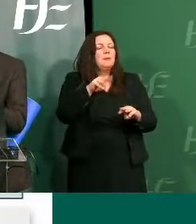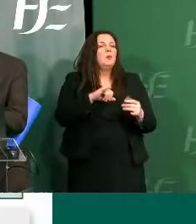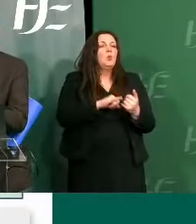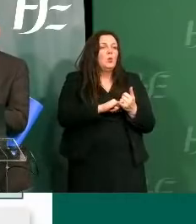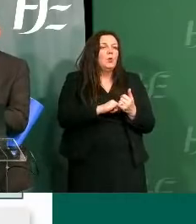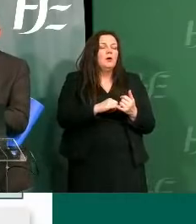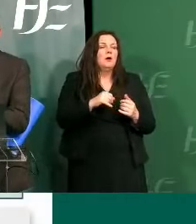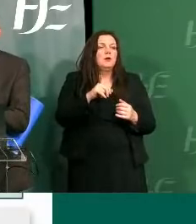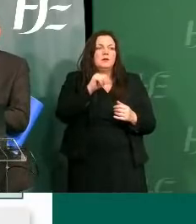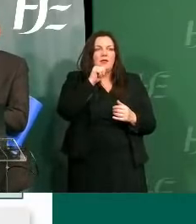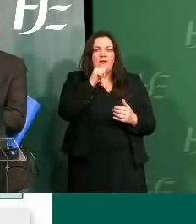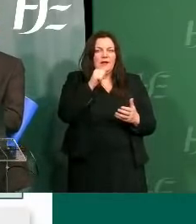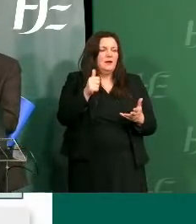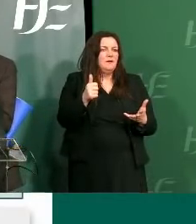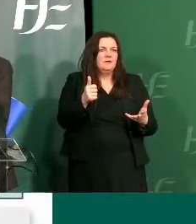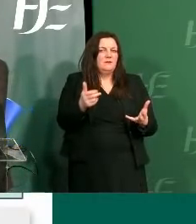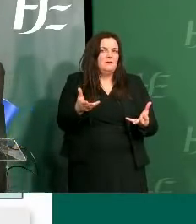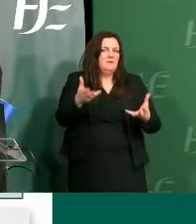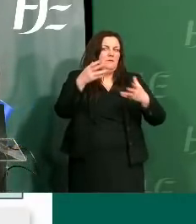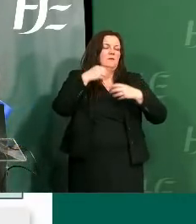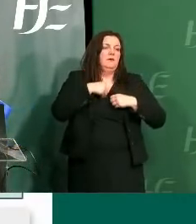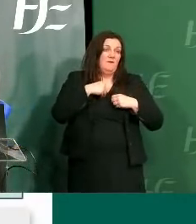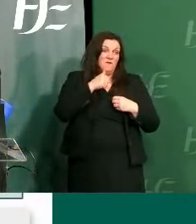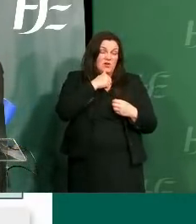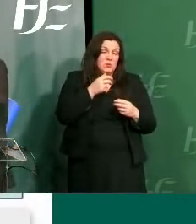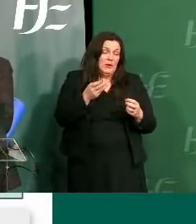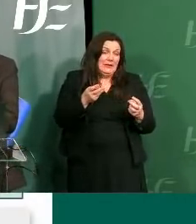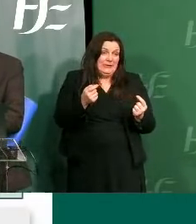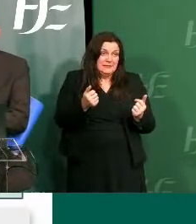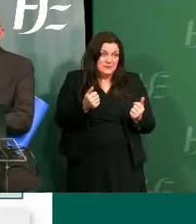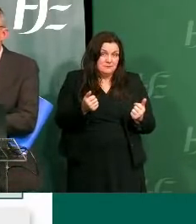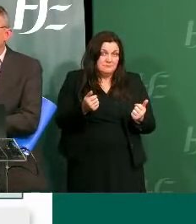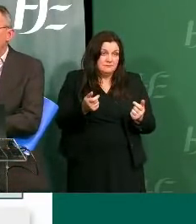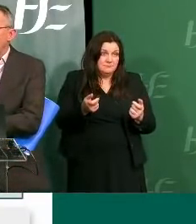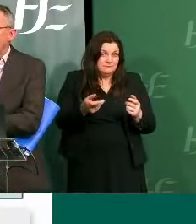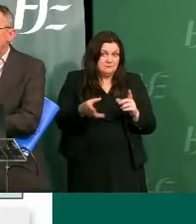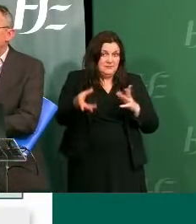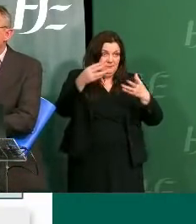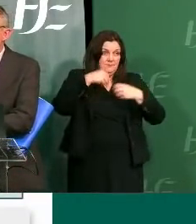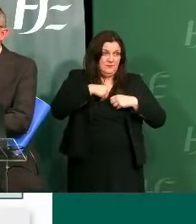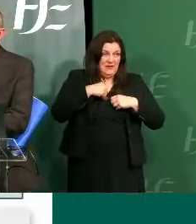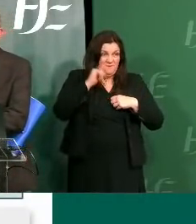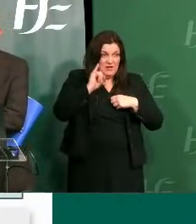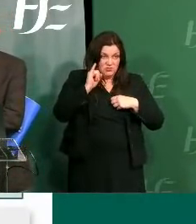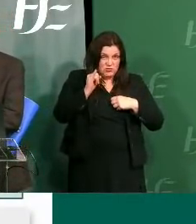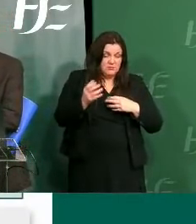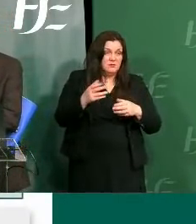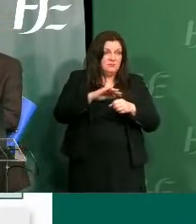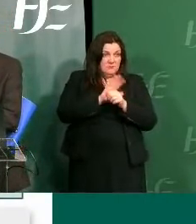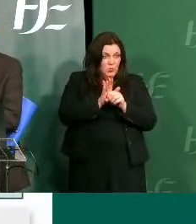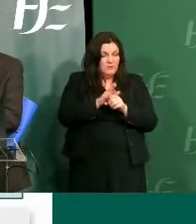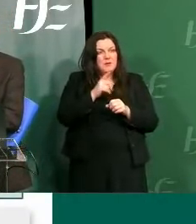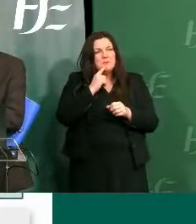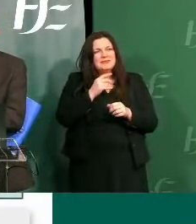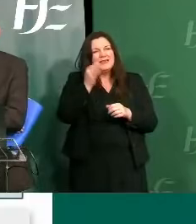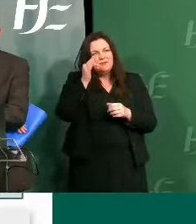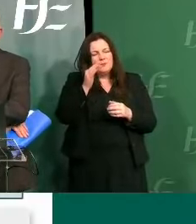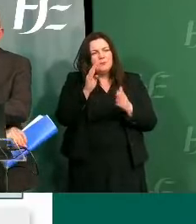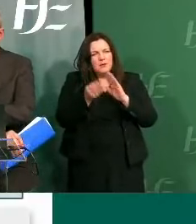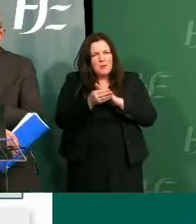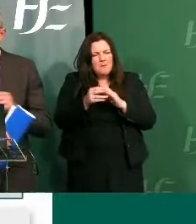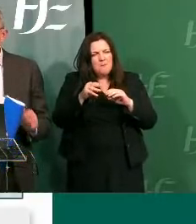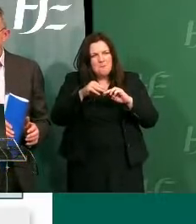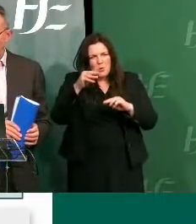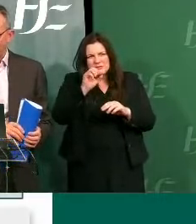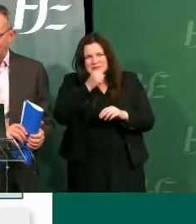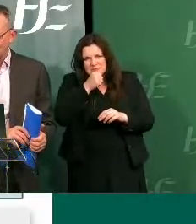if they acquire infection, they're much more likely to acquire infection, first of all. And once they acquire infection, they're much more likely to become seriously ill, whether it's